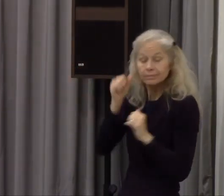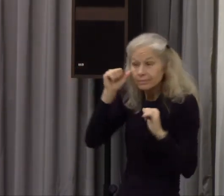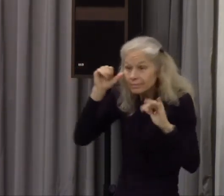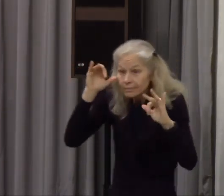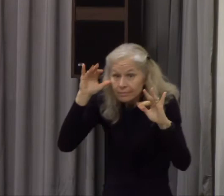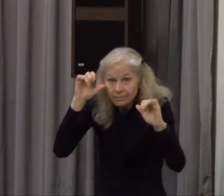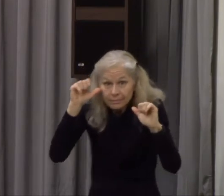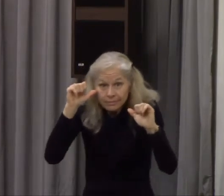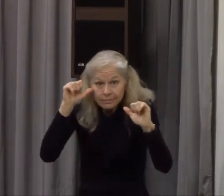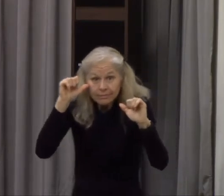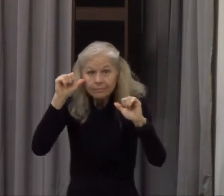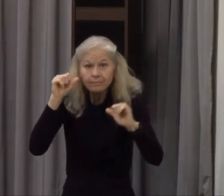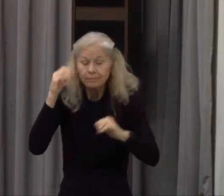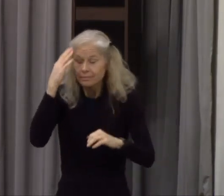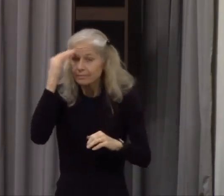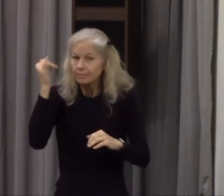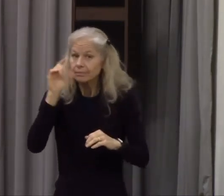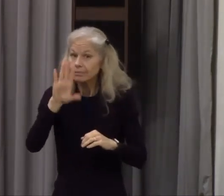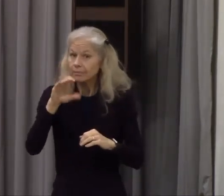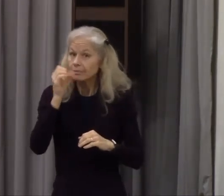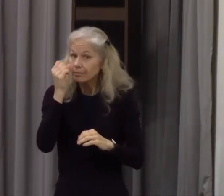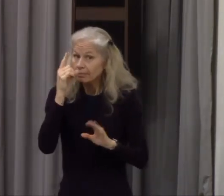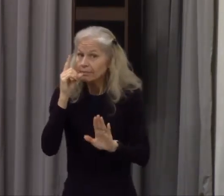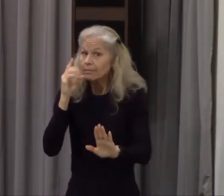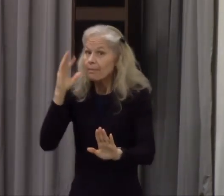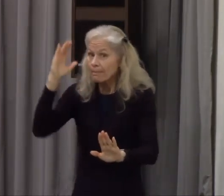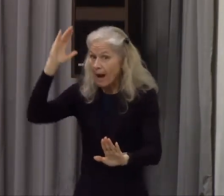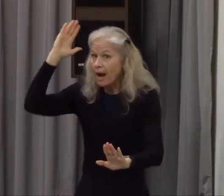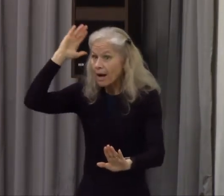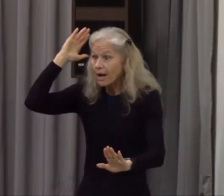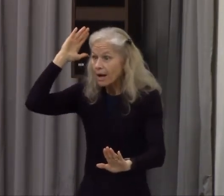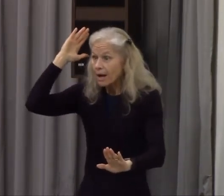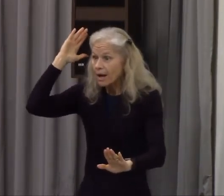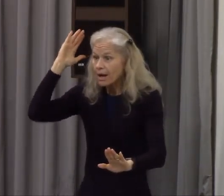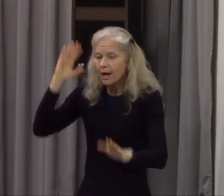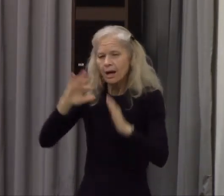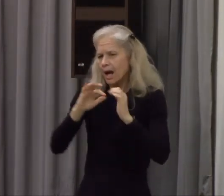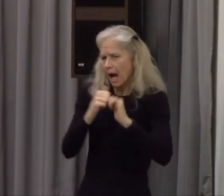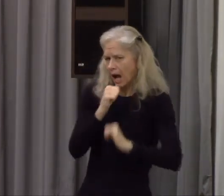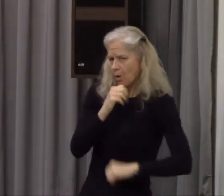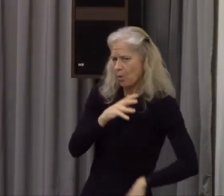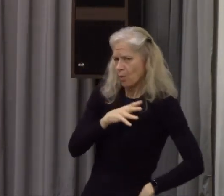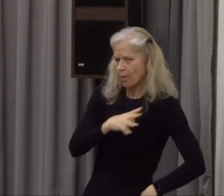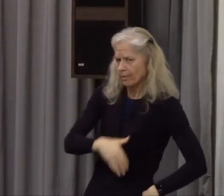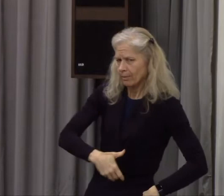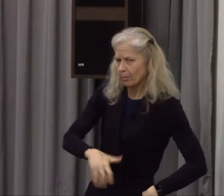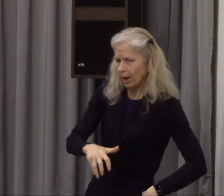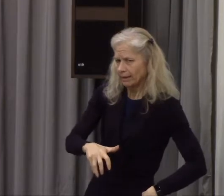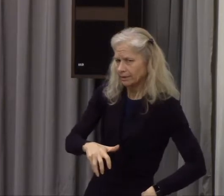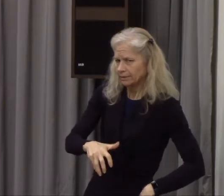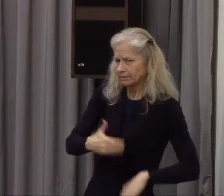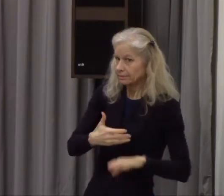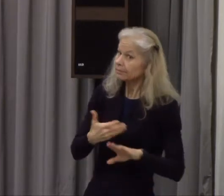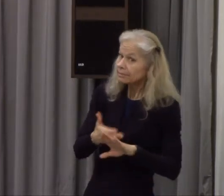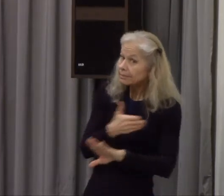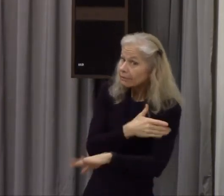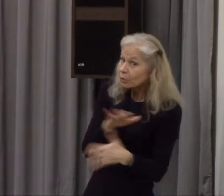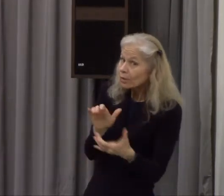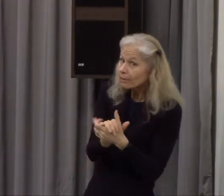Because back in those days, there was only one way for a woman to get pregnant before she got married, okay? I didn't